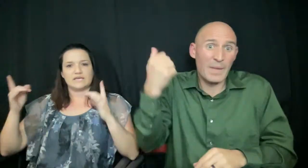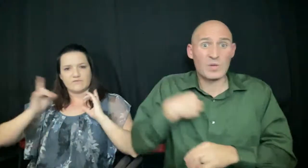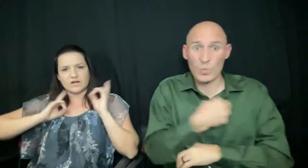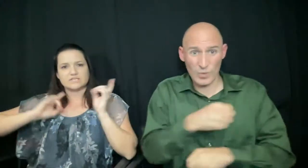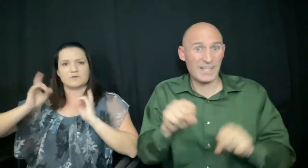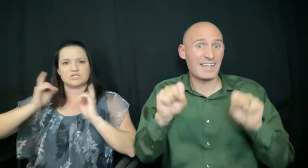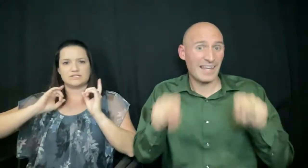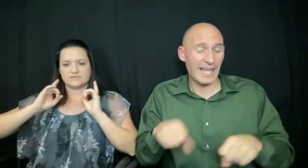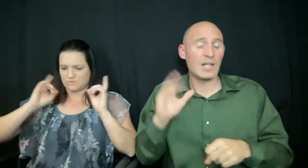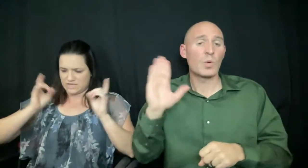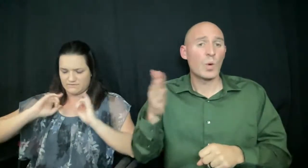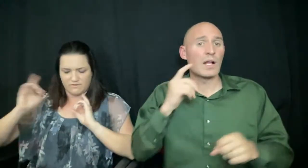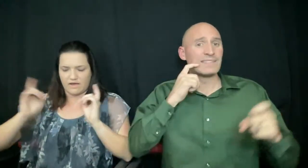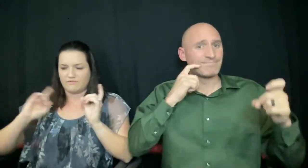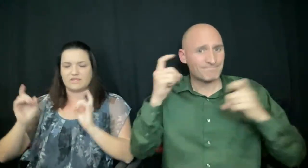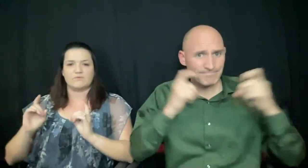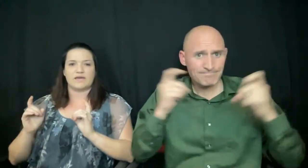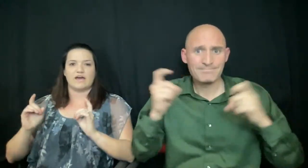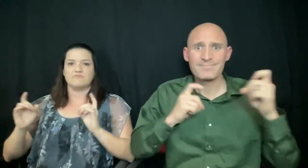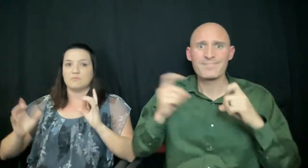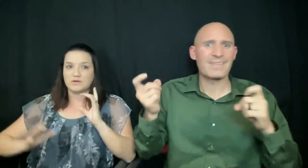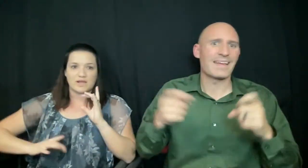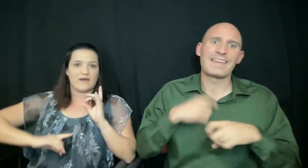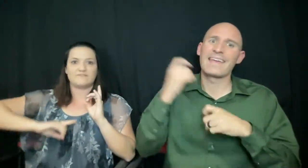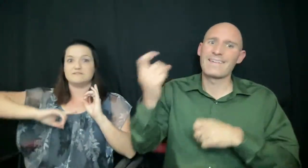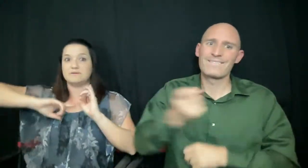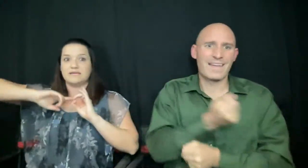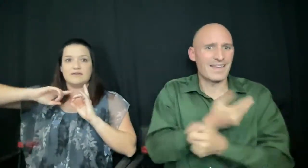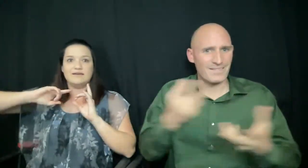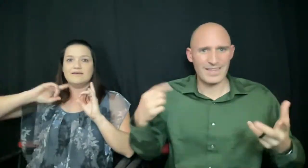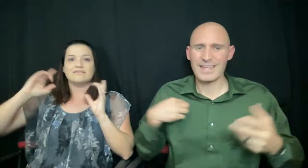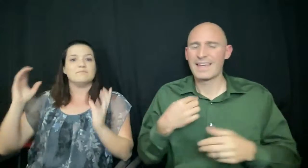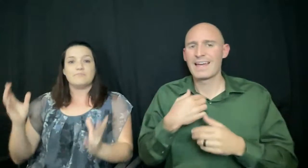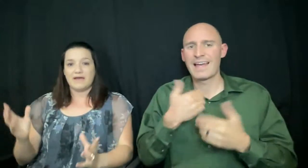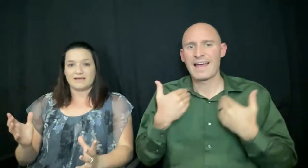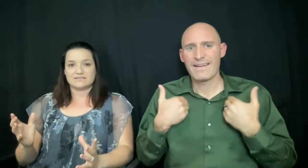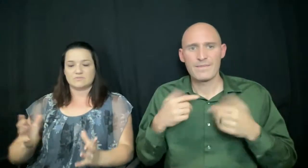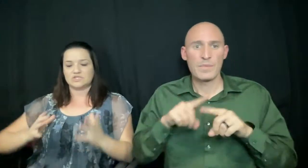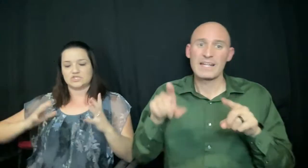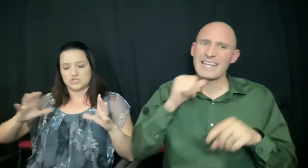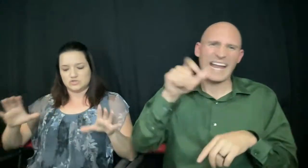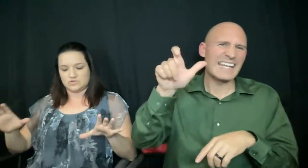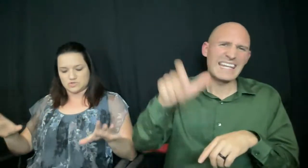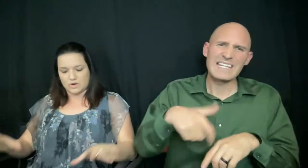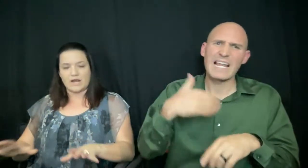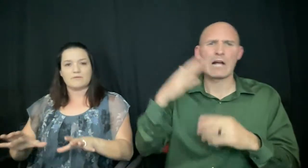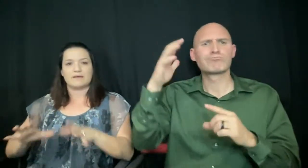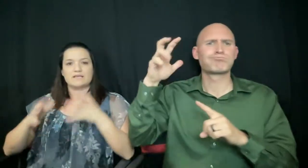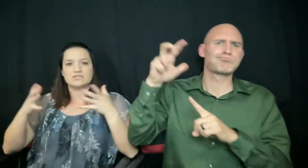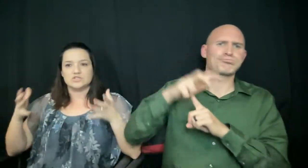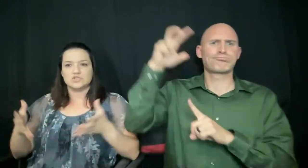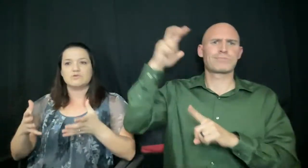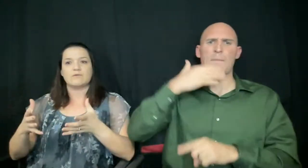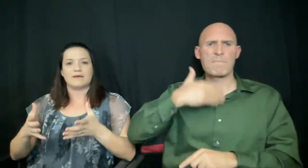our expressions. We give everything we have, but we don't have to be the best. We just try our best, do our